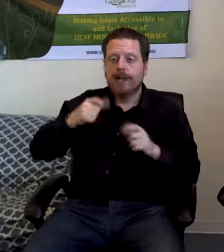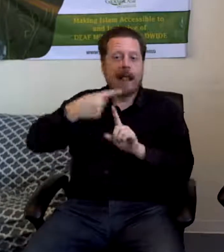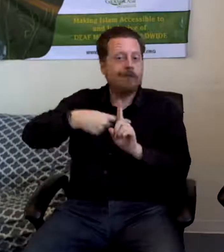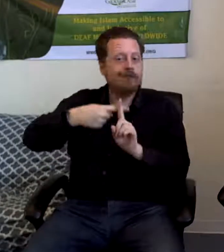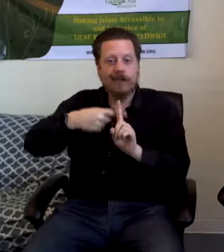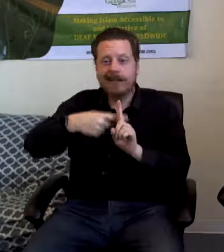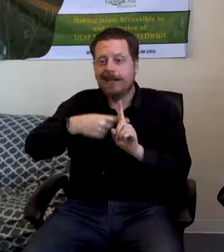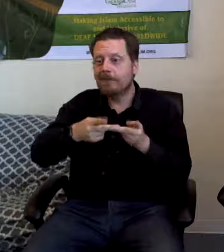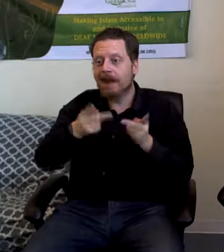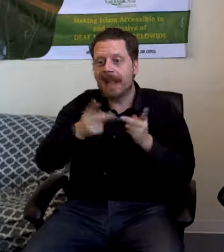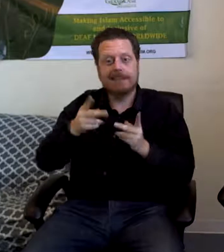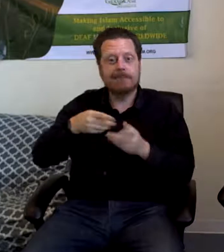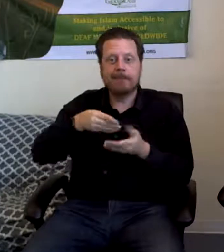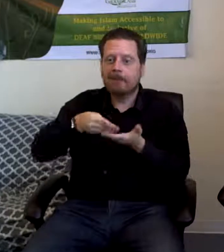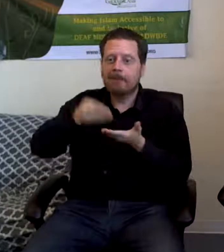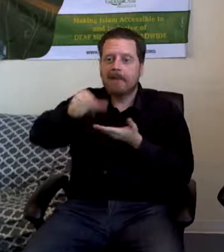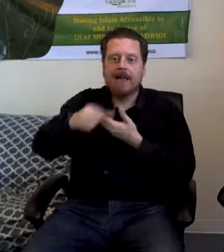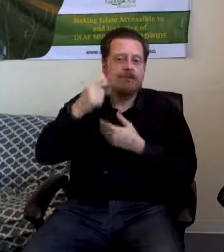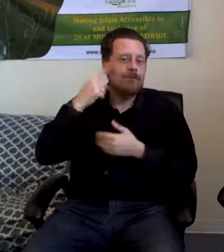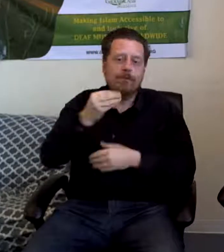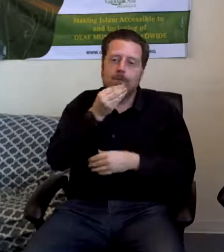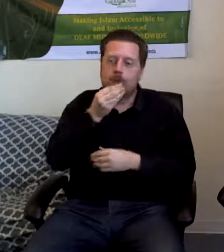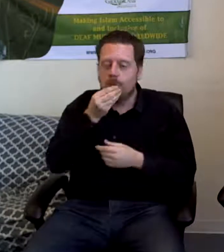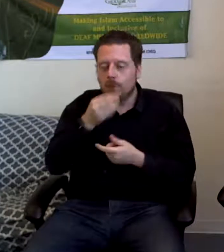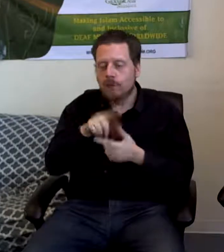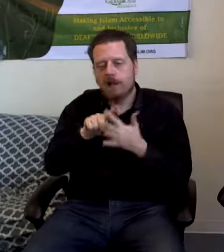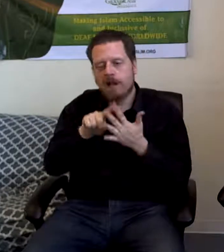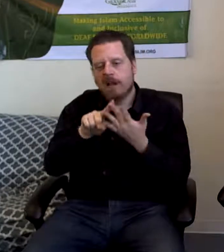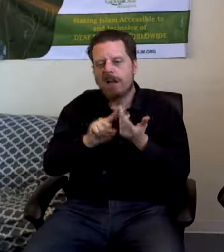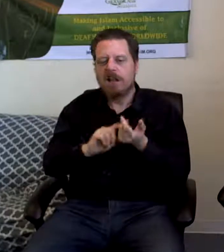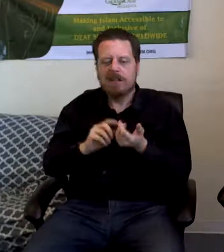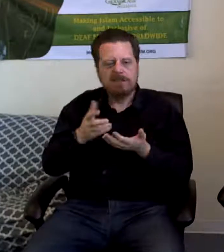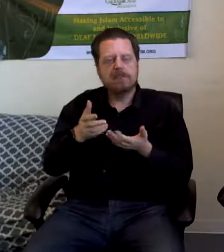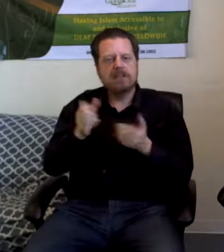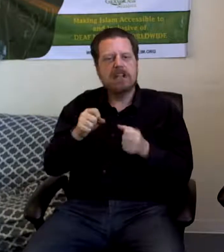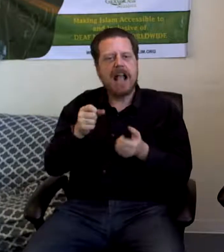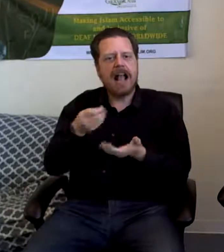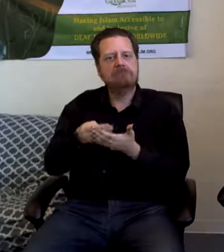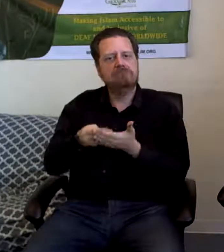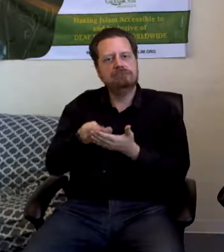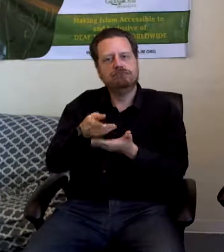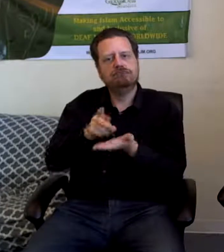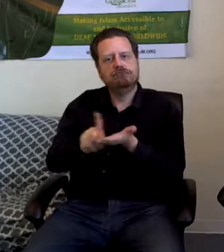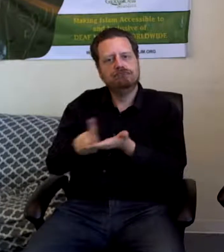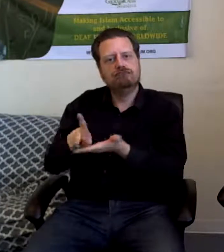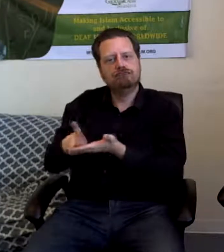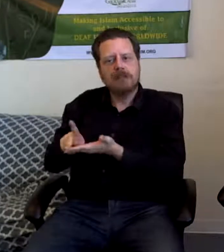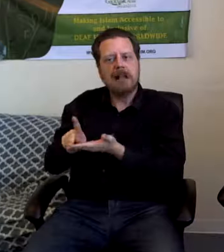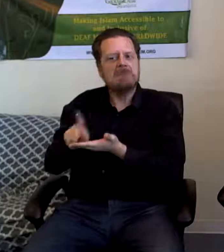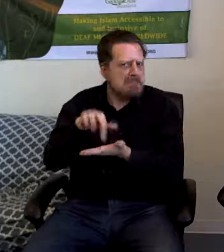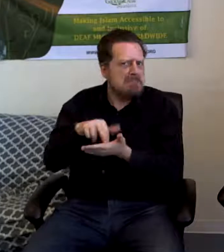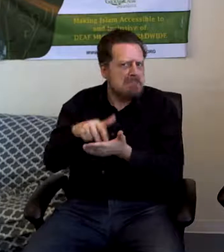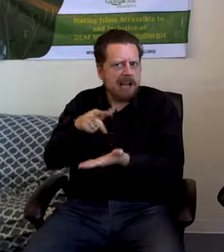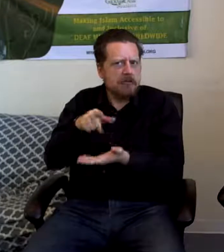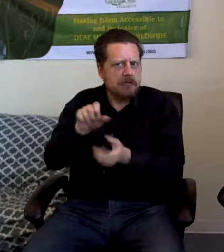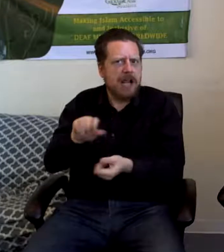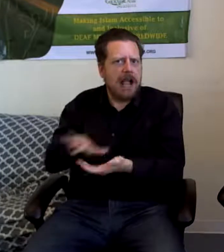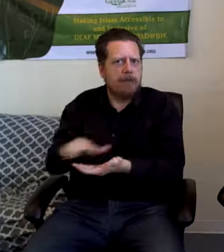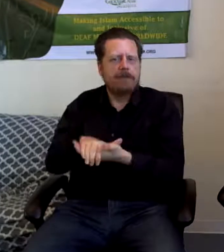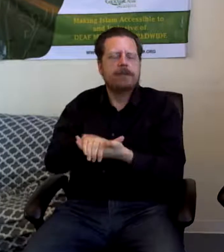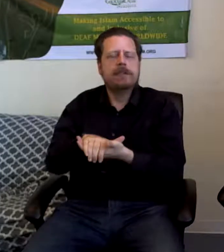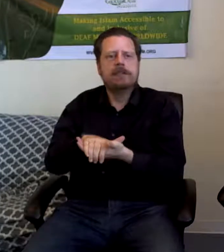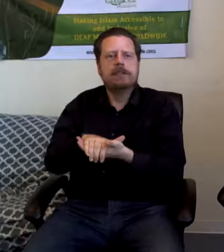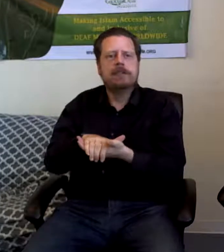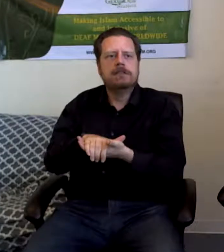rent, you could pay the food, then you are mostly ready to get married. But if